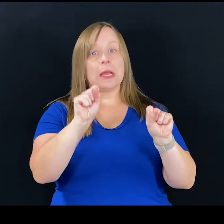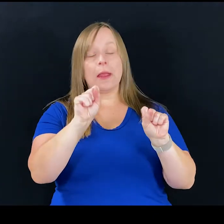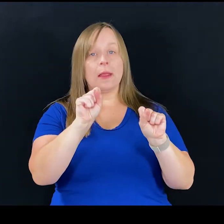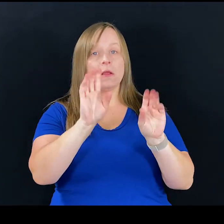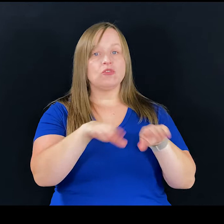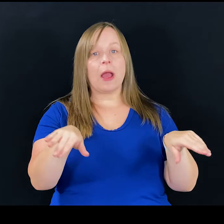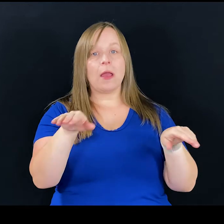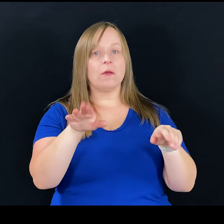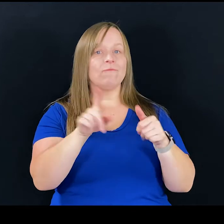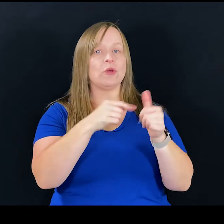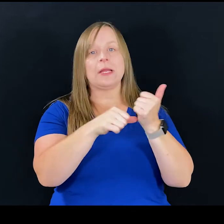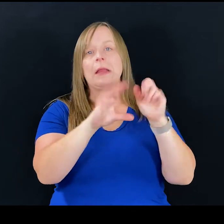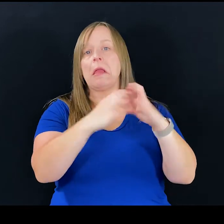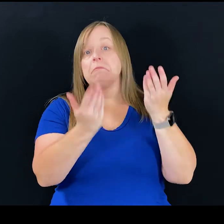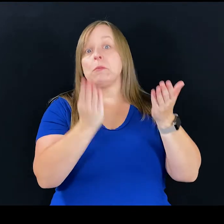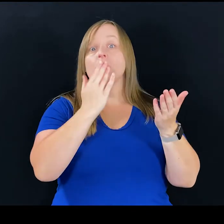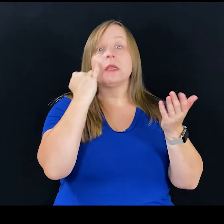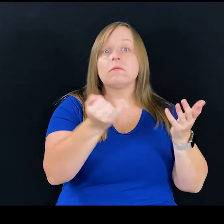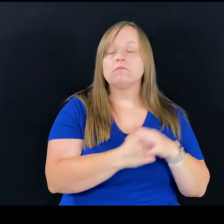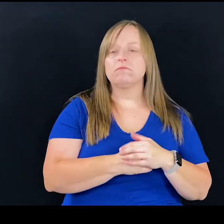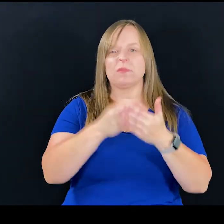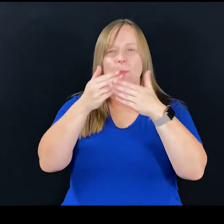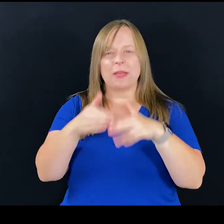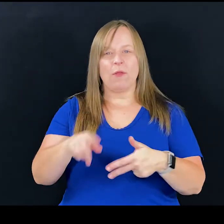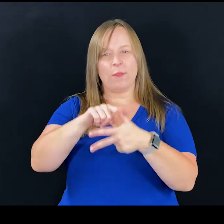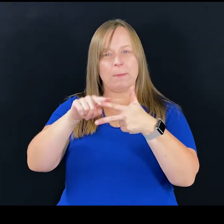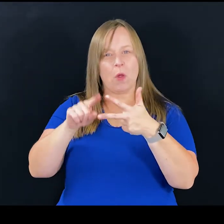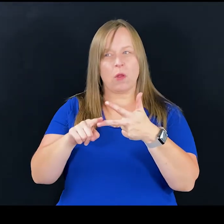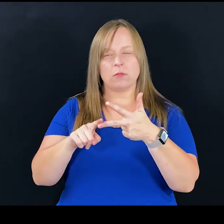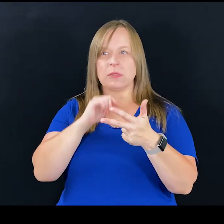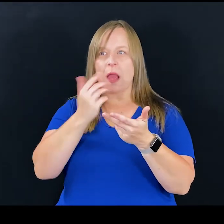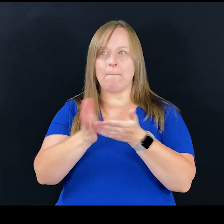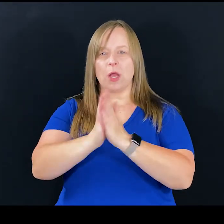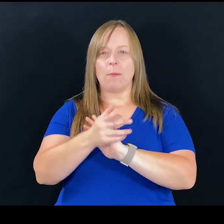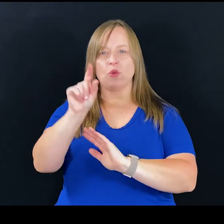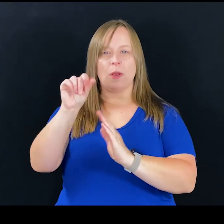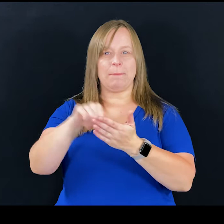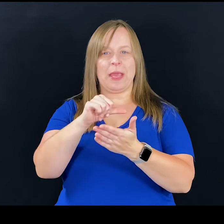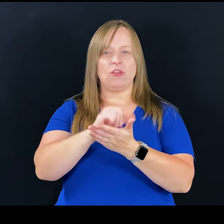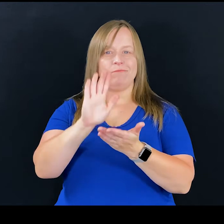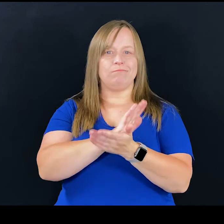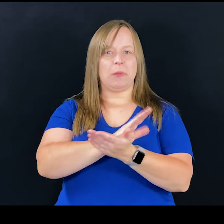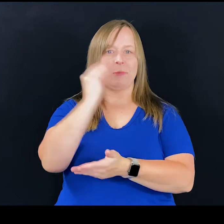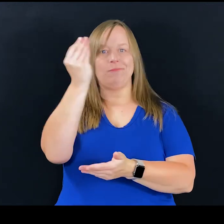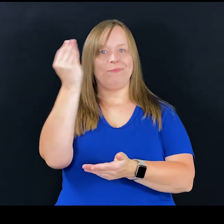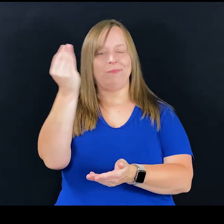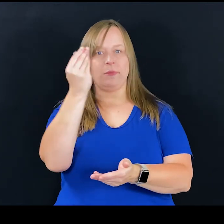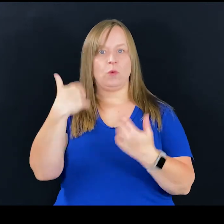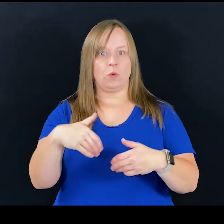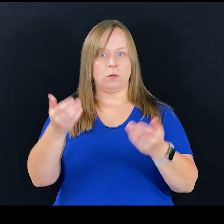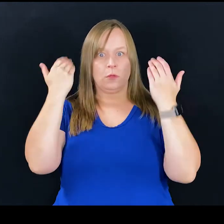year you should take some child first aid classes. If you break it down into 3 parts, it doesn't become this 20-page